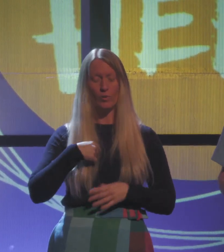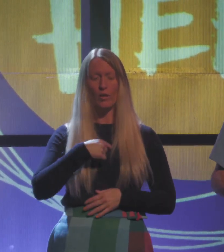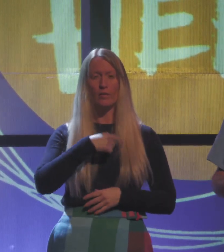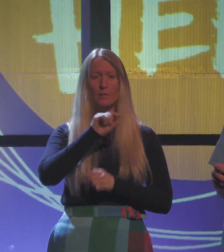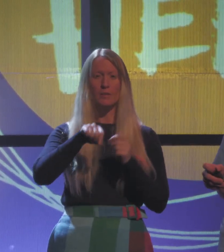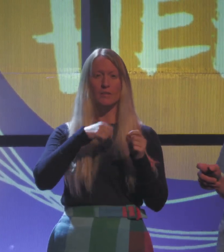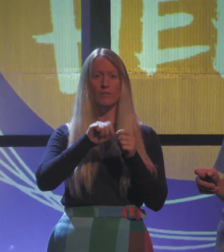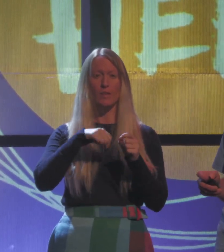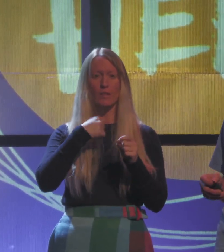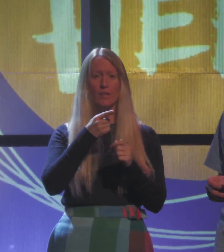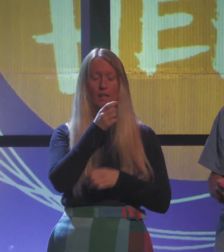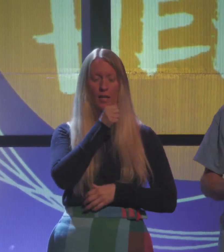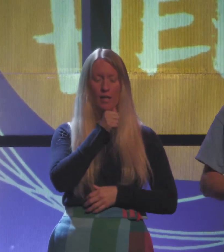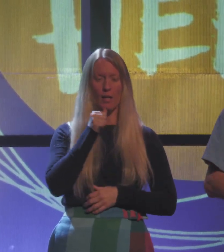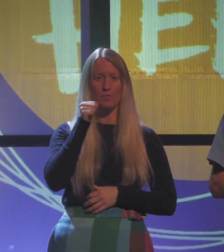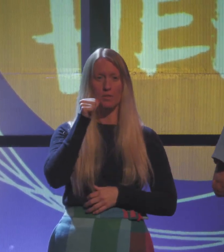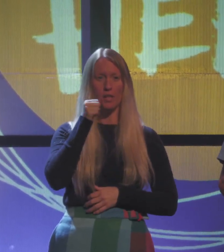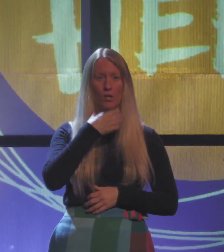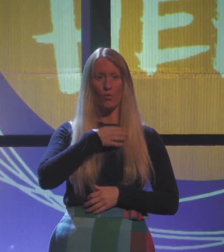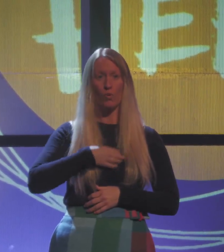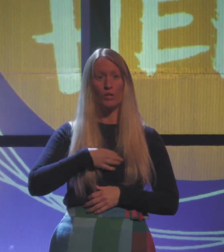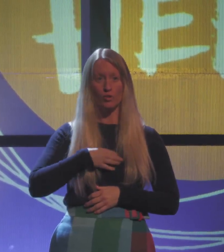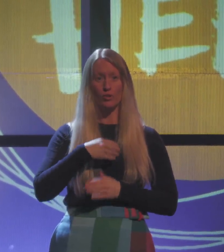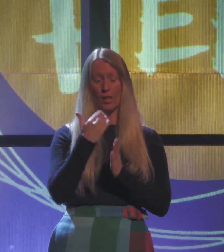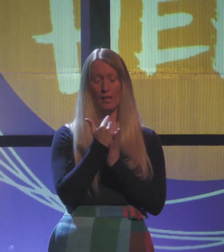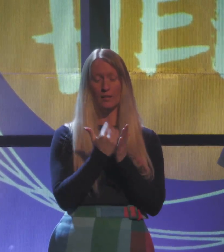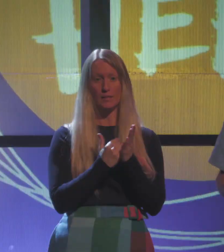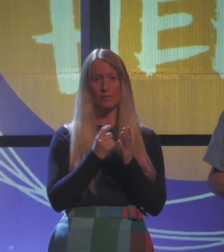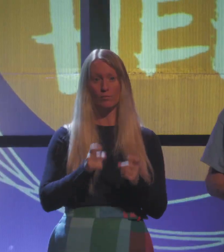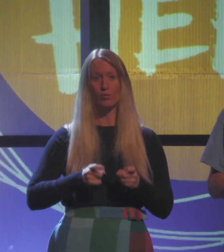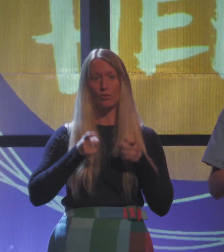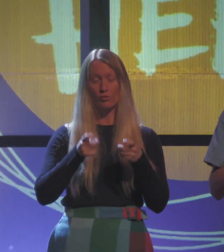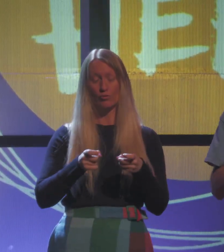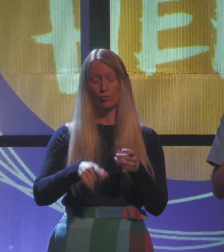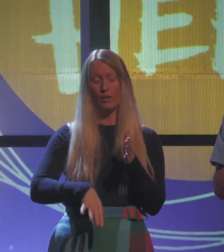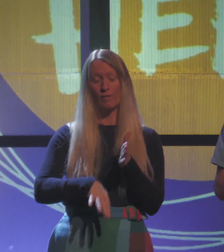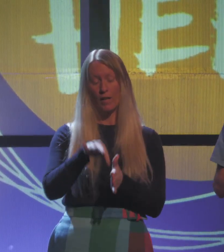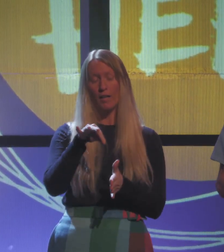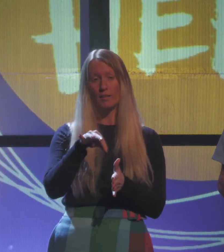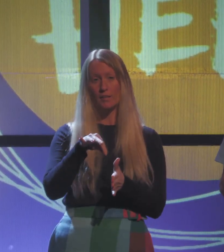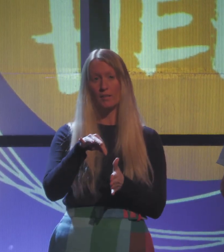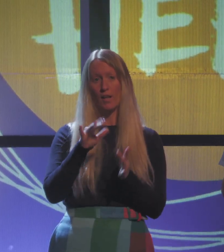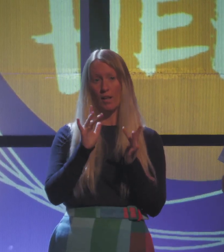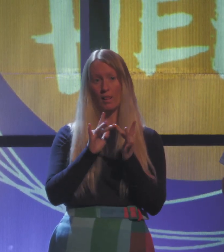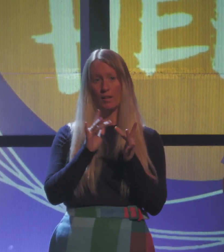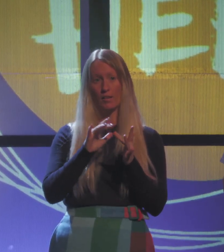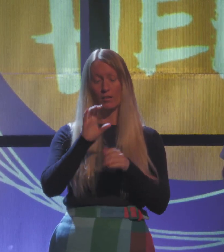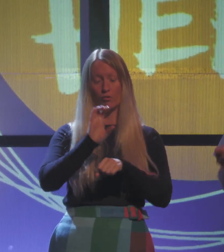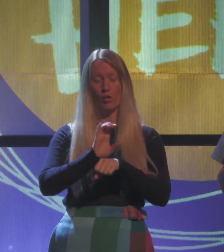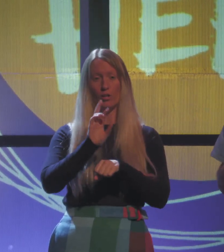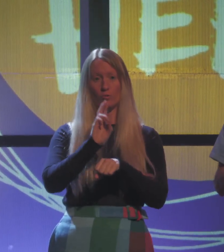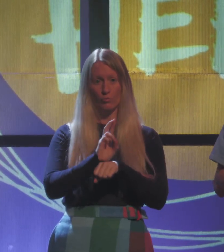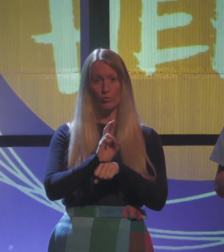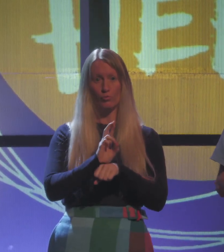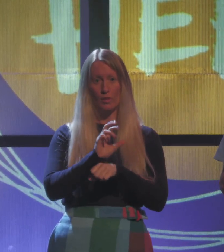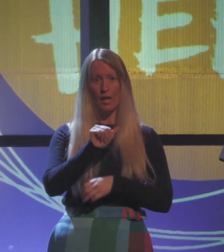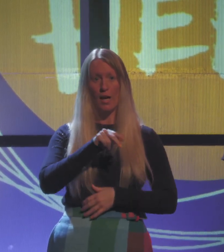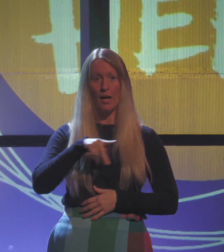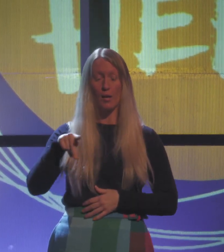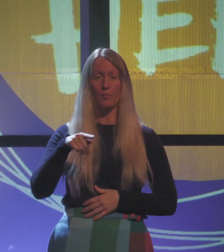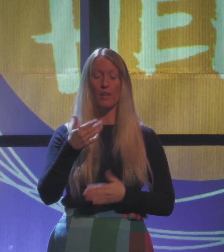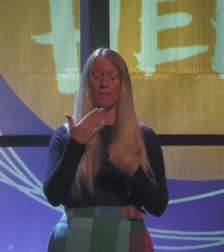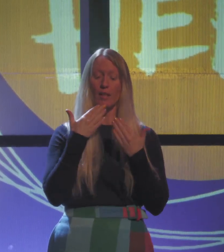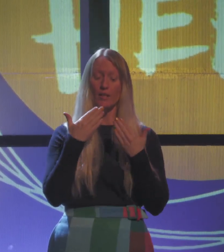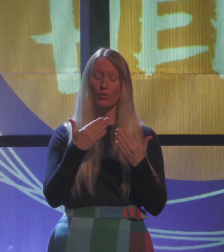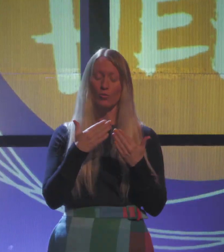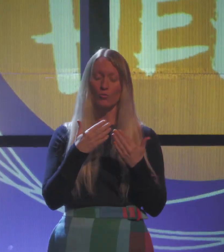already used it. You can find the link on the homepage of your Crossroads app. And really, we thank you for helping create Easter fun